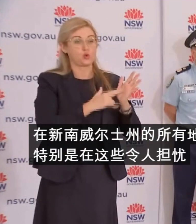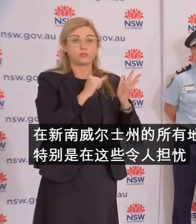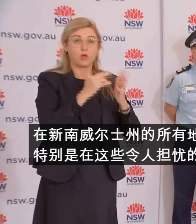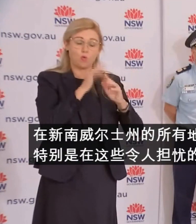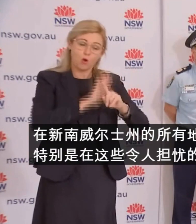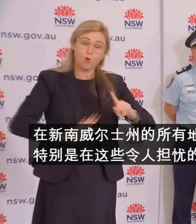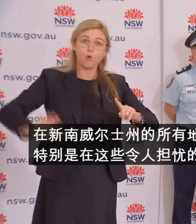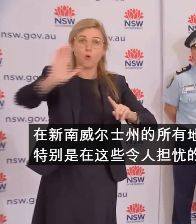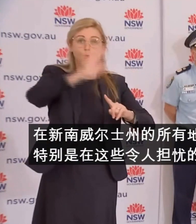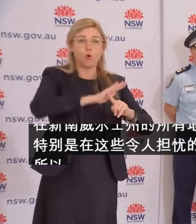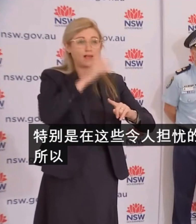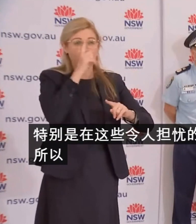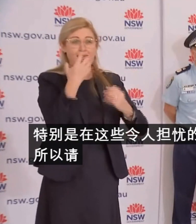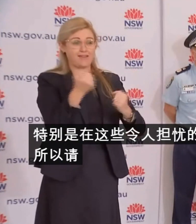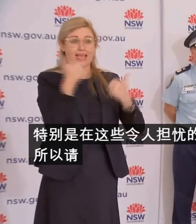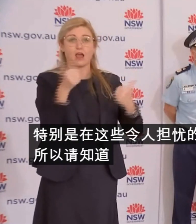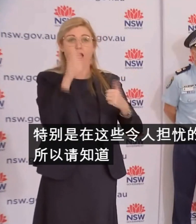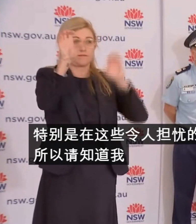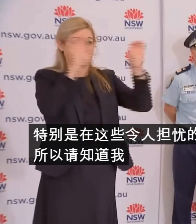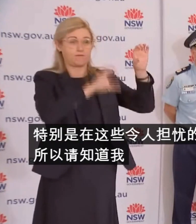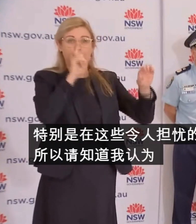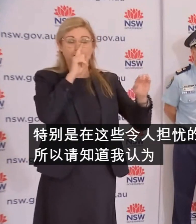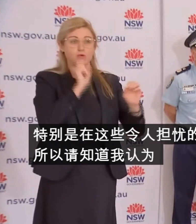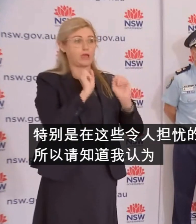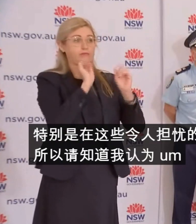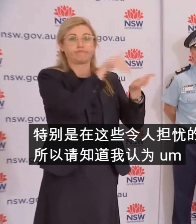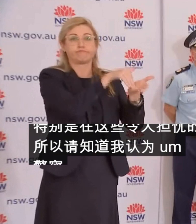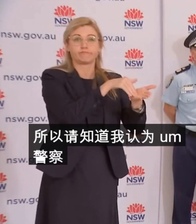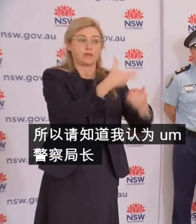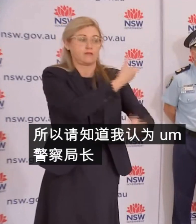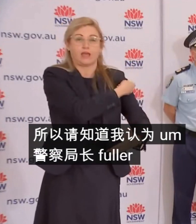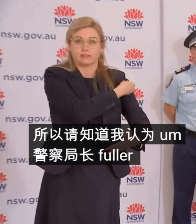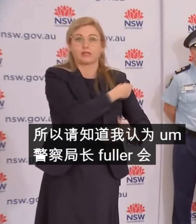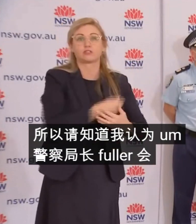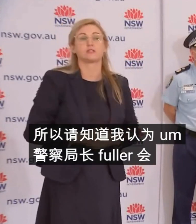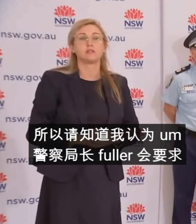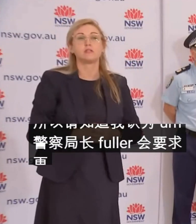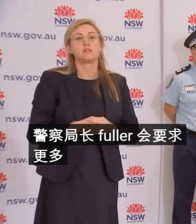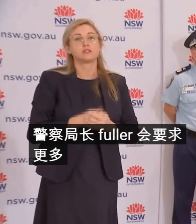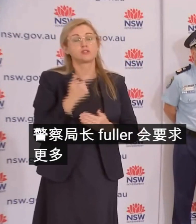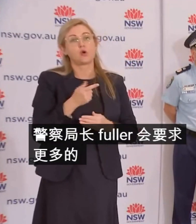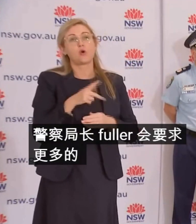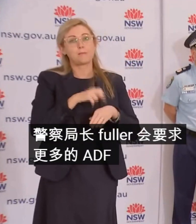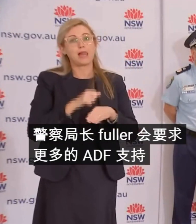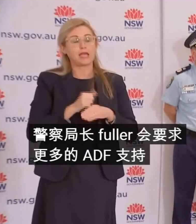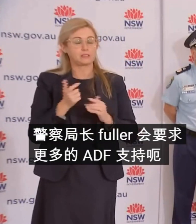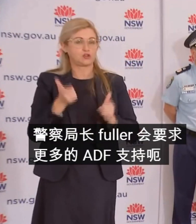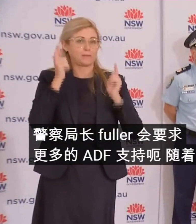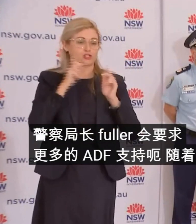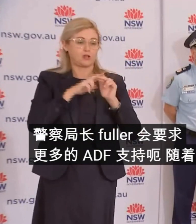particular in and around those areas of concern. So please know that I assume Police Commissioner Fuller will ask for more ADF